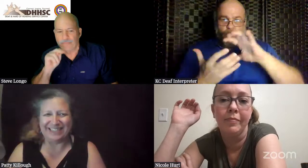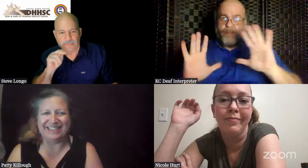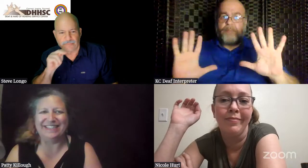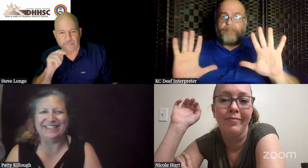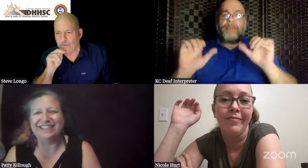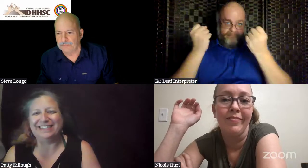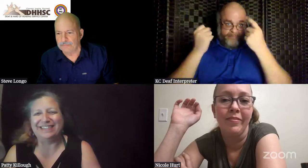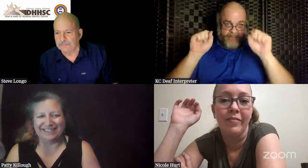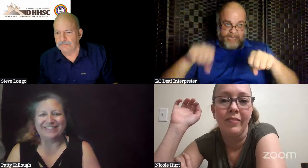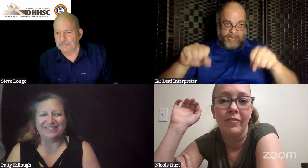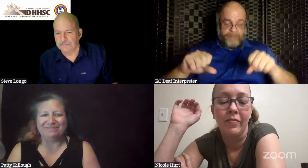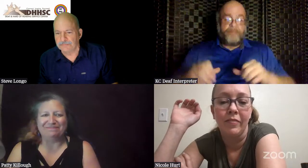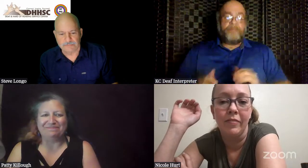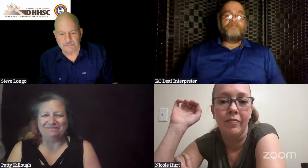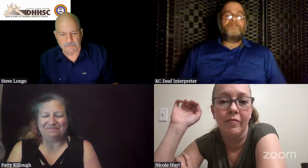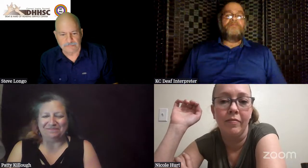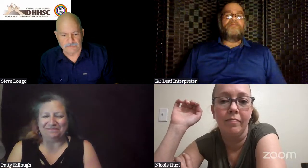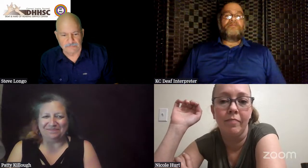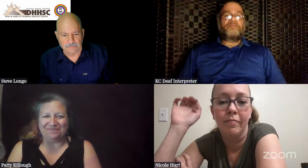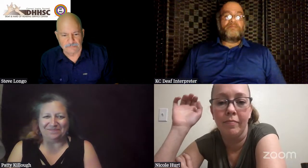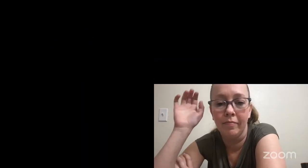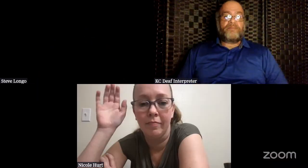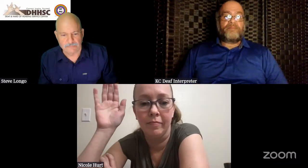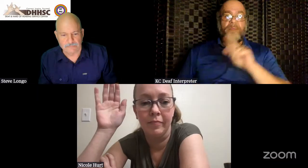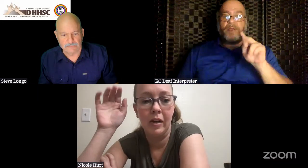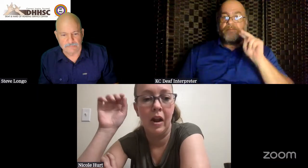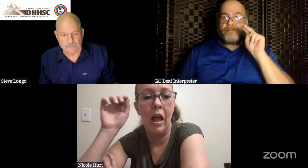So that was where the confusion was. Okay.